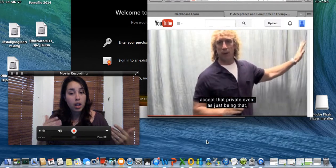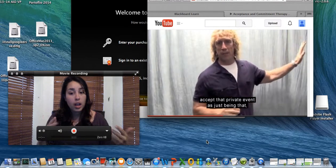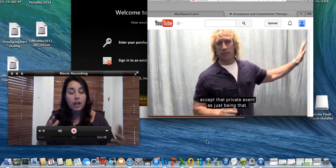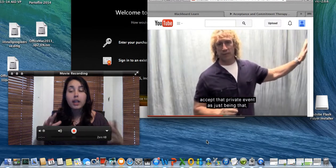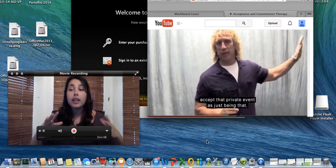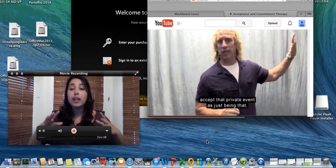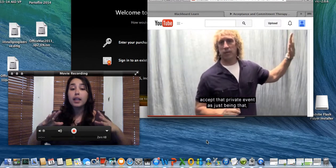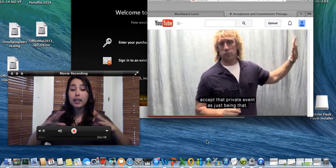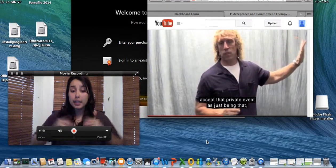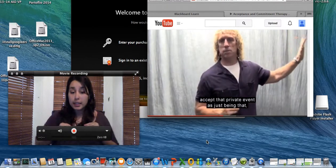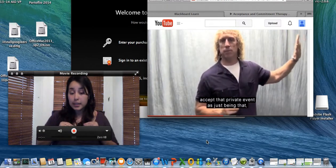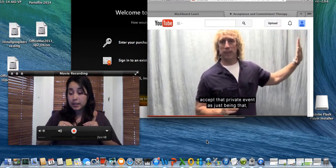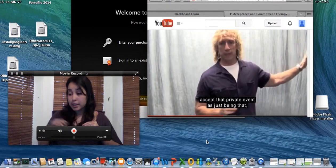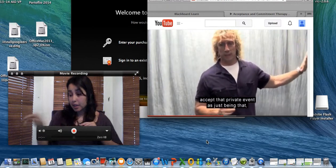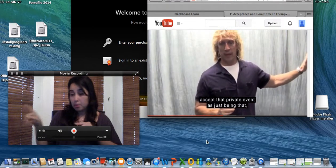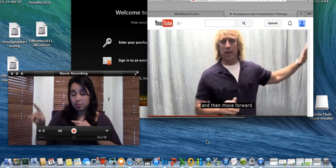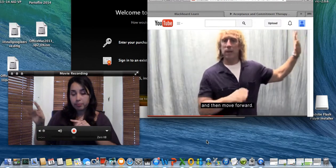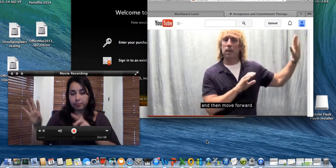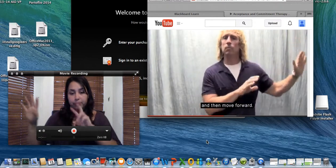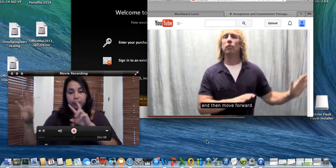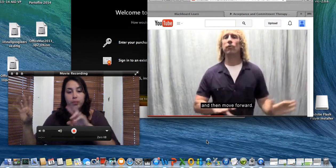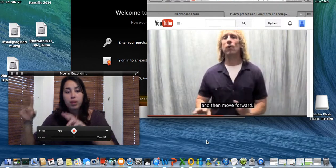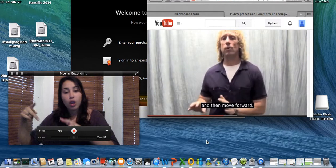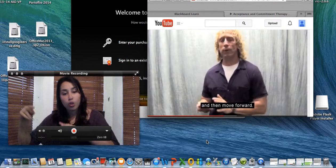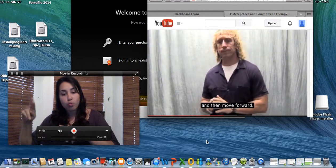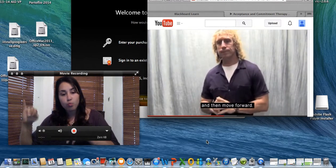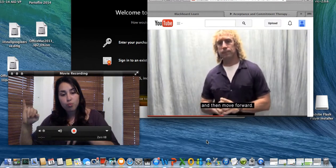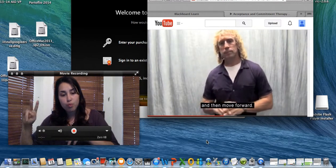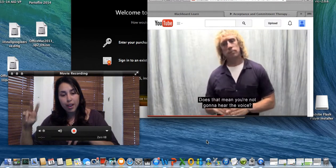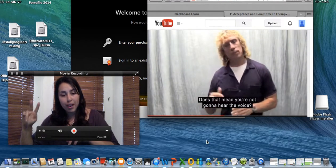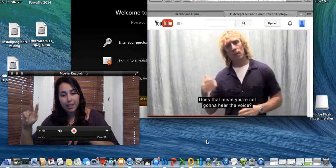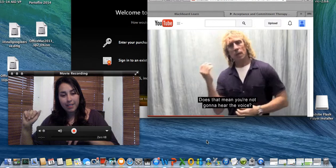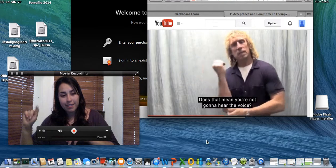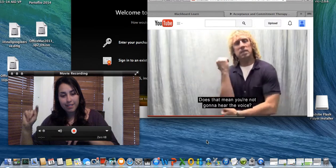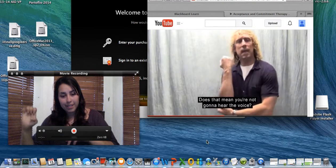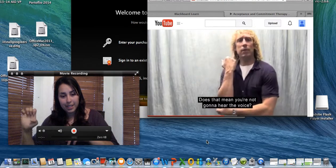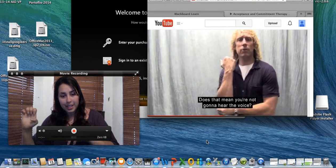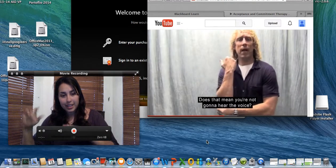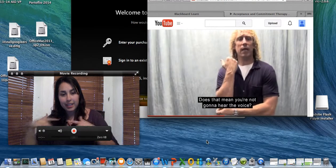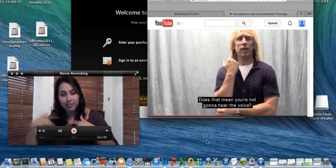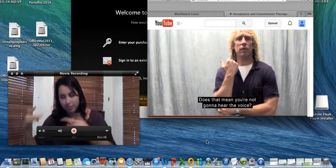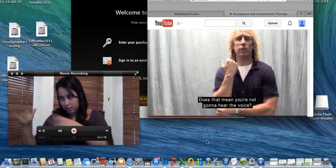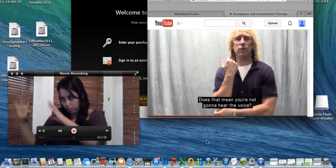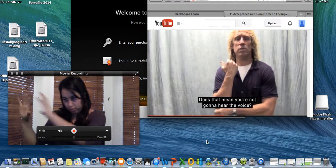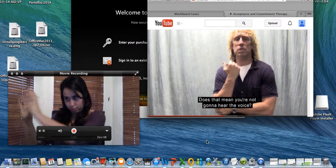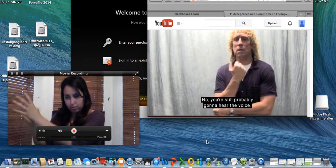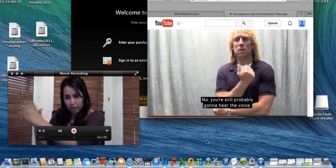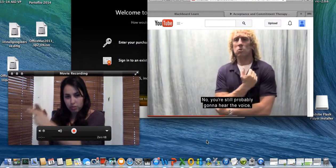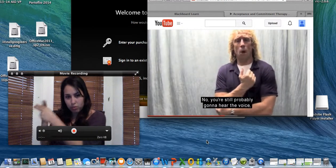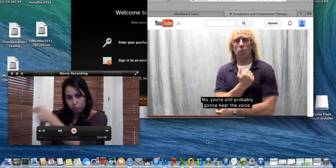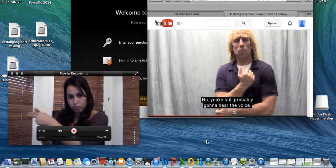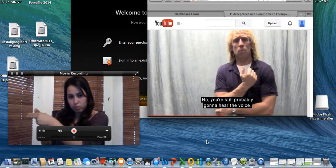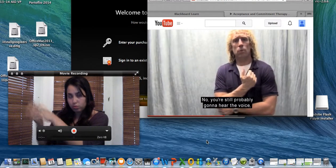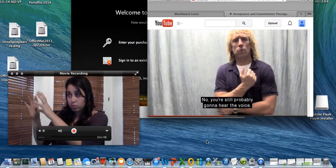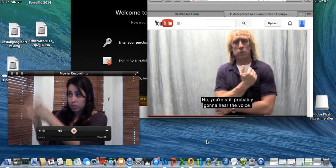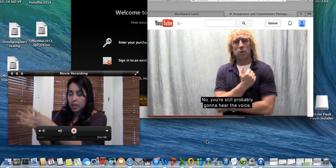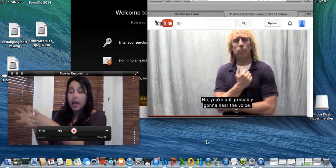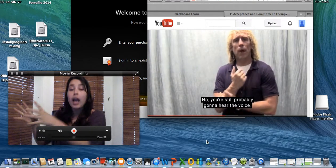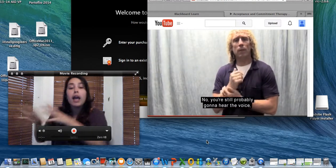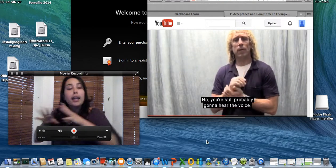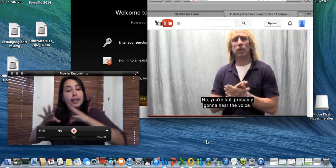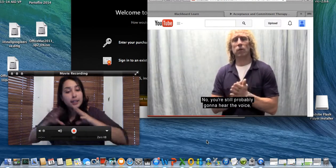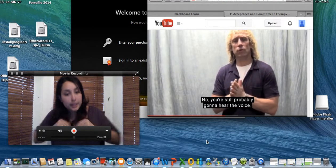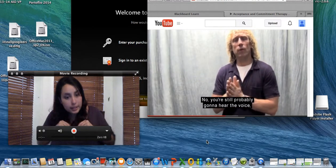Accept that private event as just being that, and then move forward. Does that mean you're not going to hear the voice? No. You're